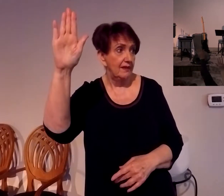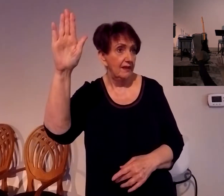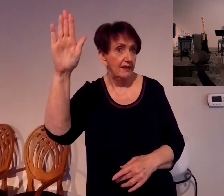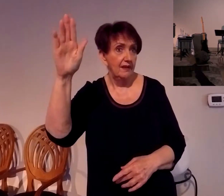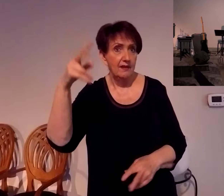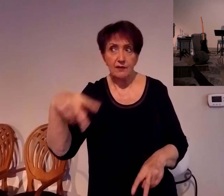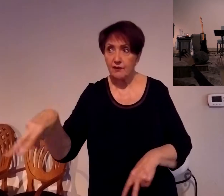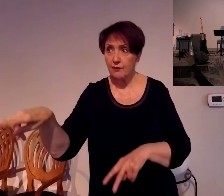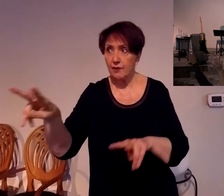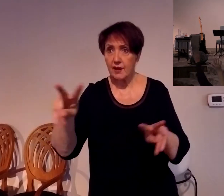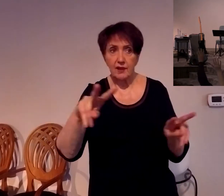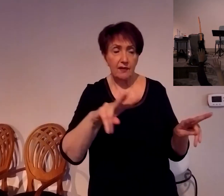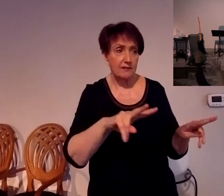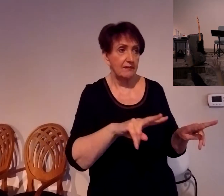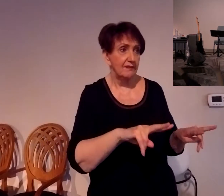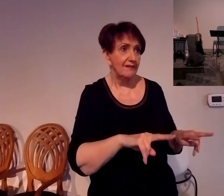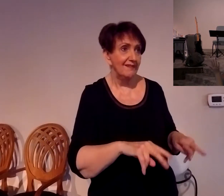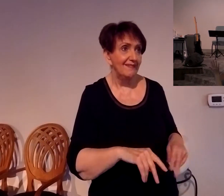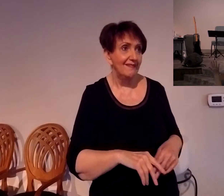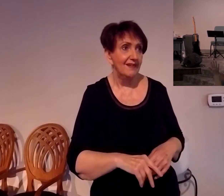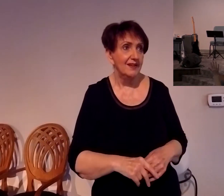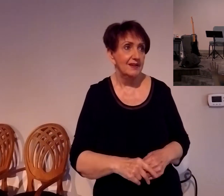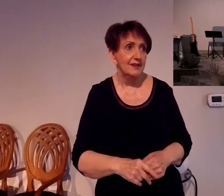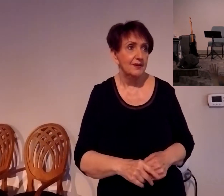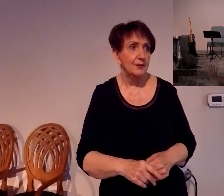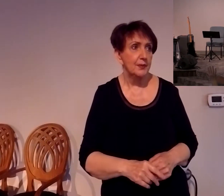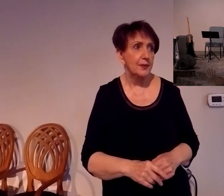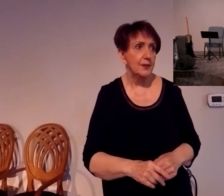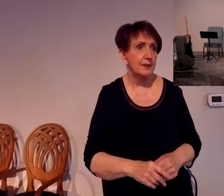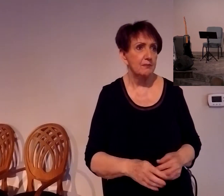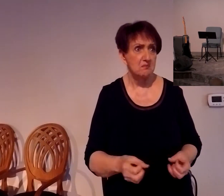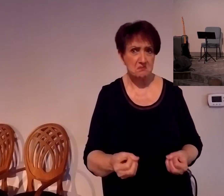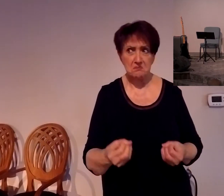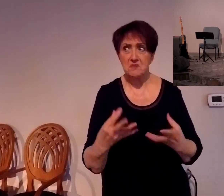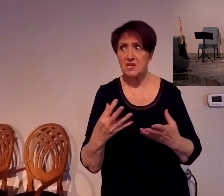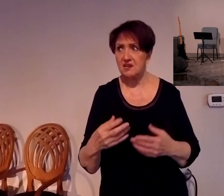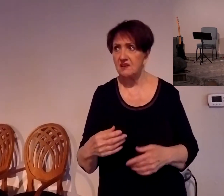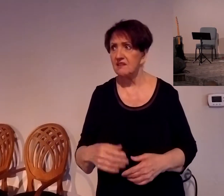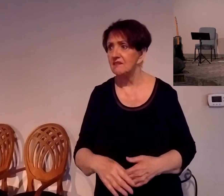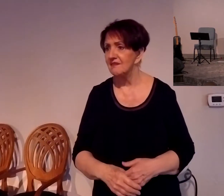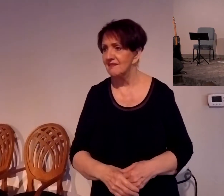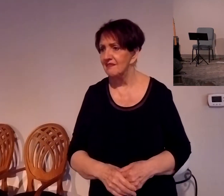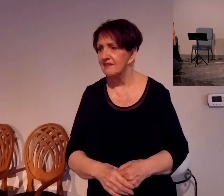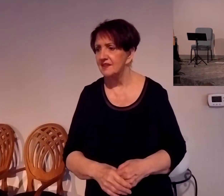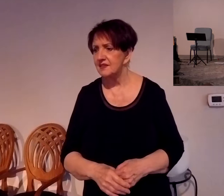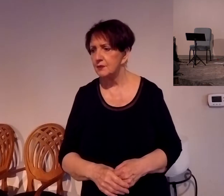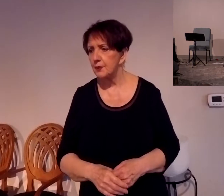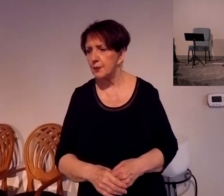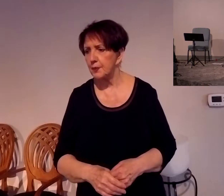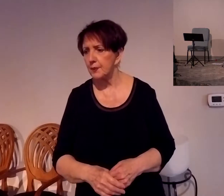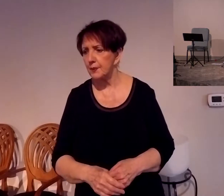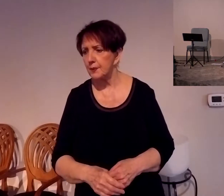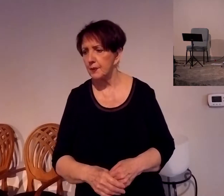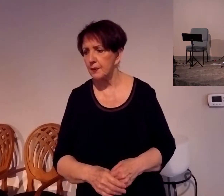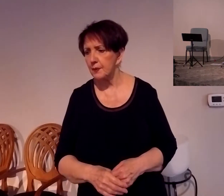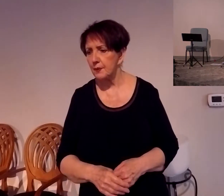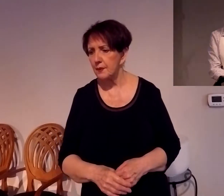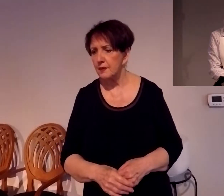Look around. Look. A lot of us, yes.